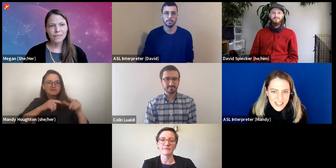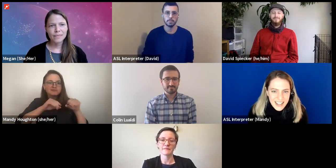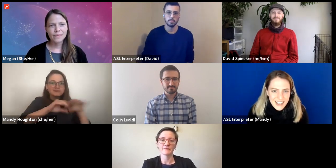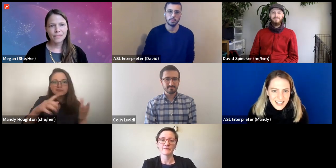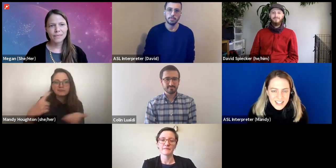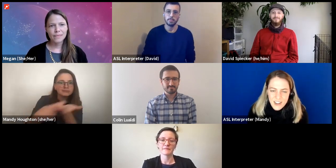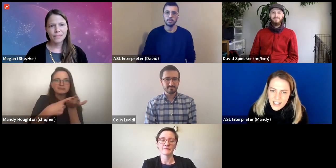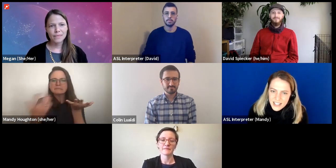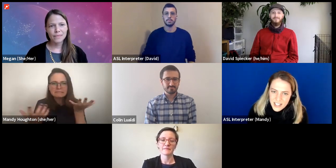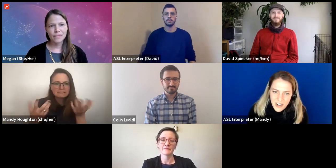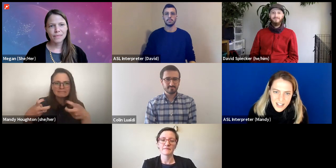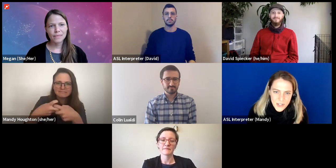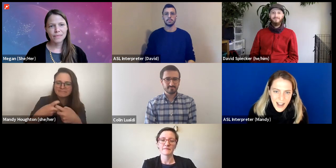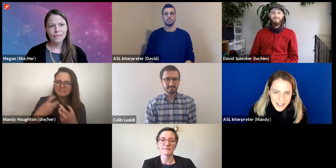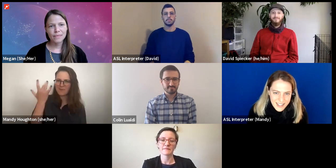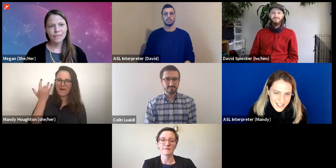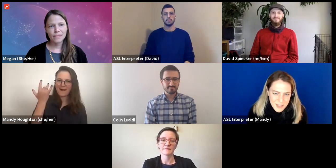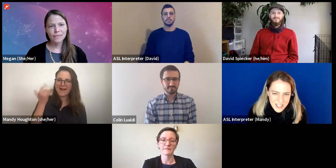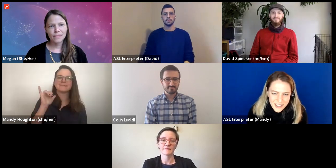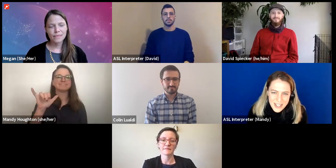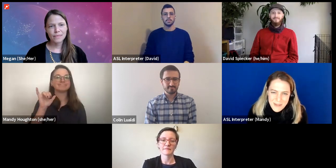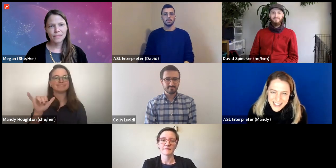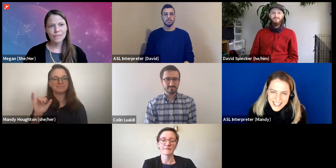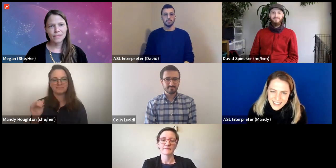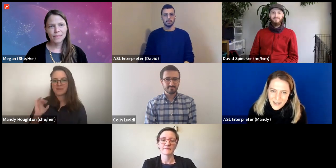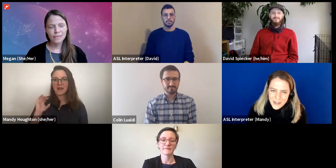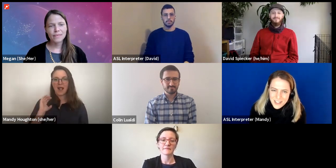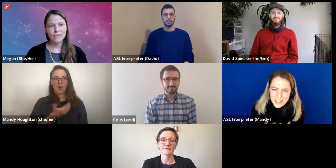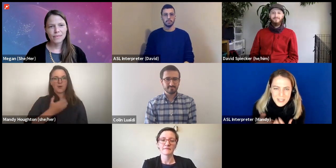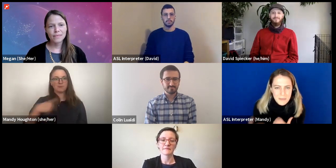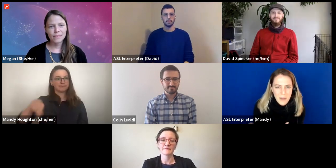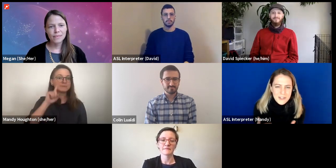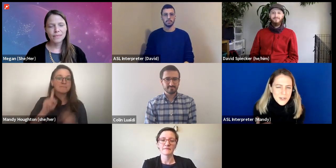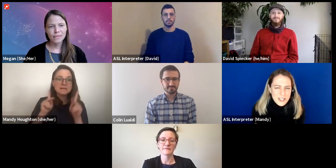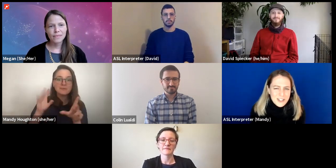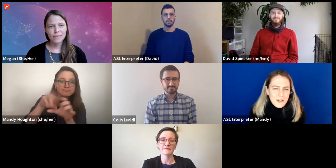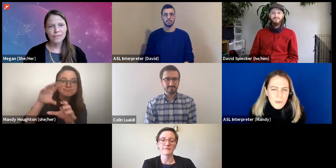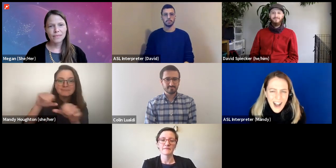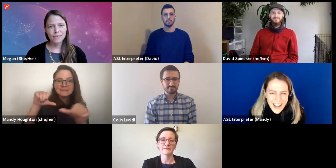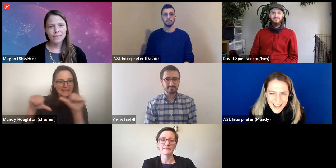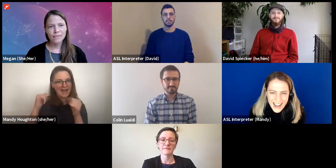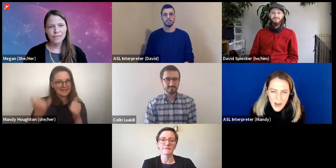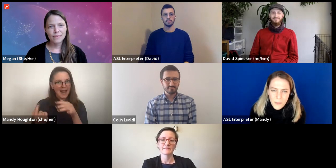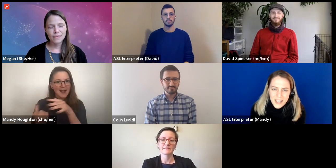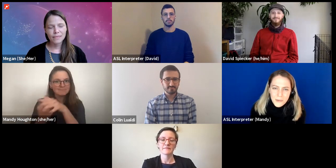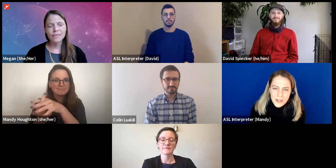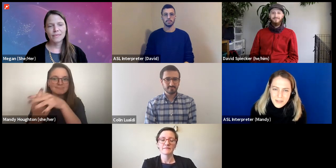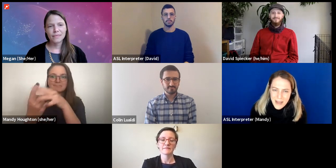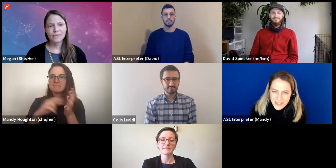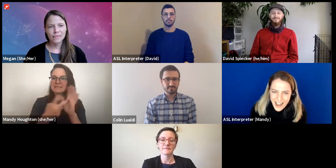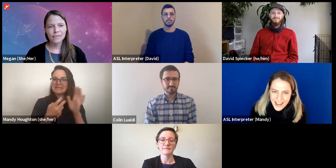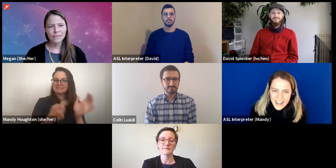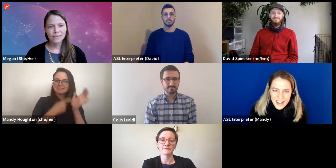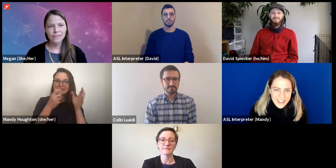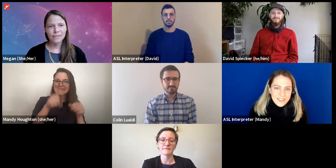fields. It's not easy for us to access this material in American Sign Language. And this really brought me to the question of why and how we can work to